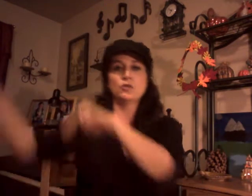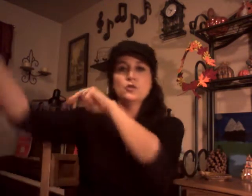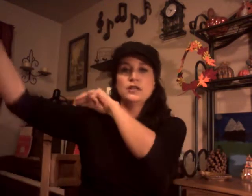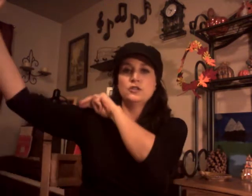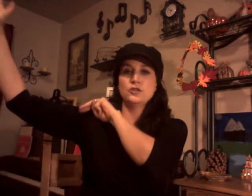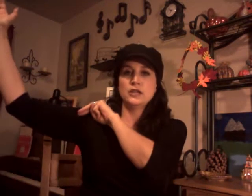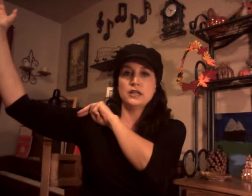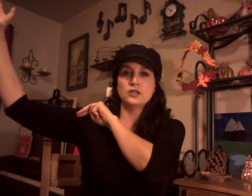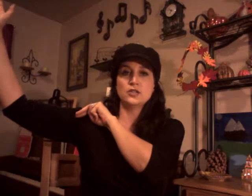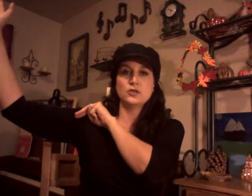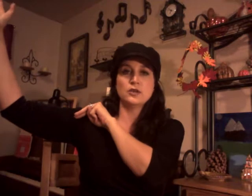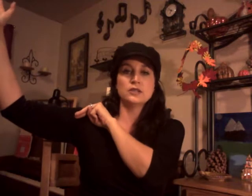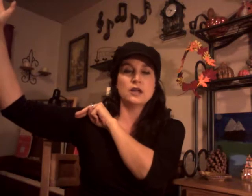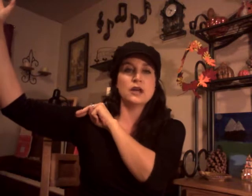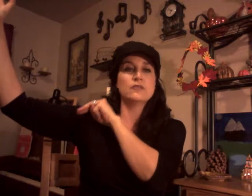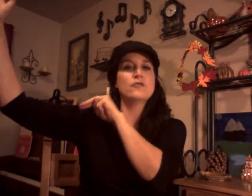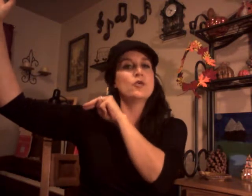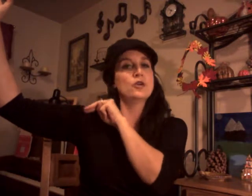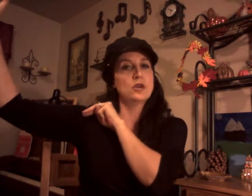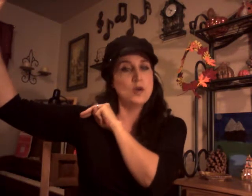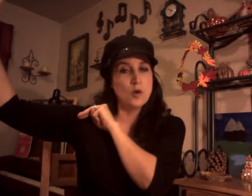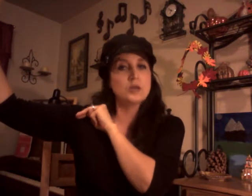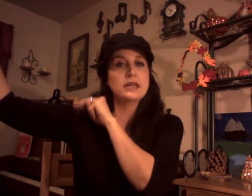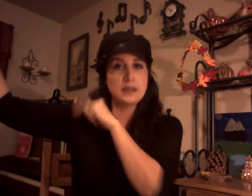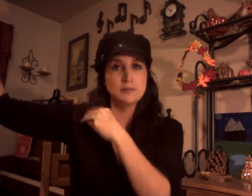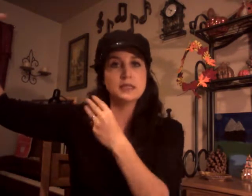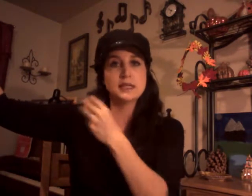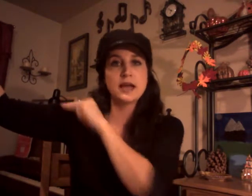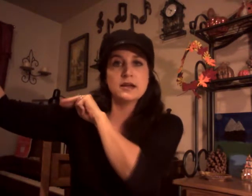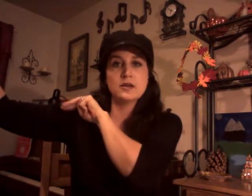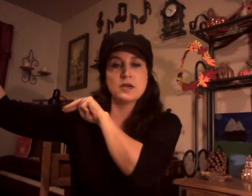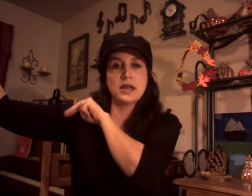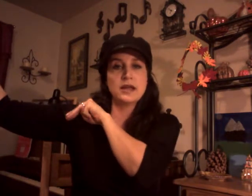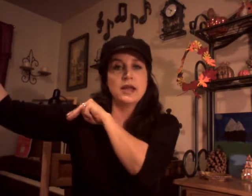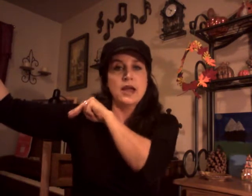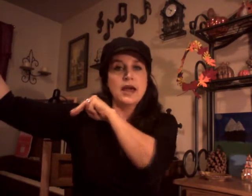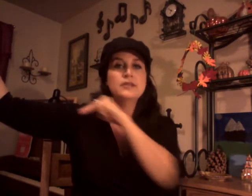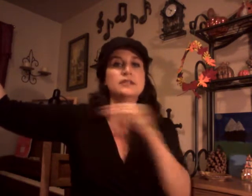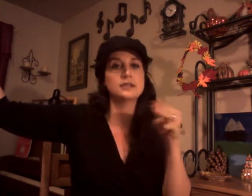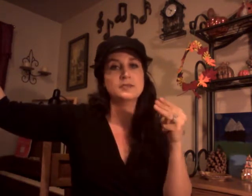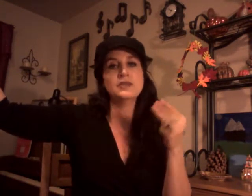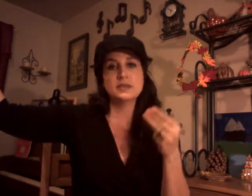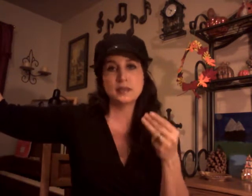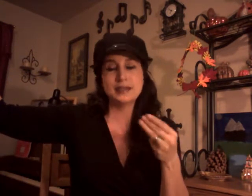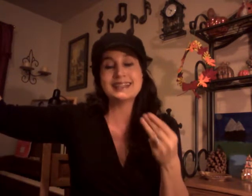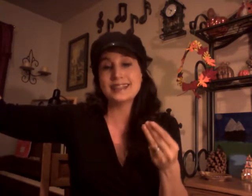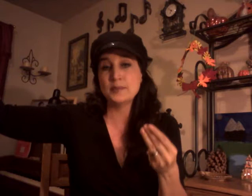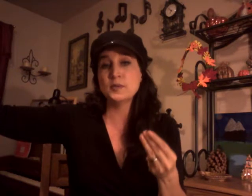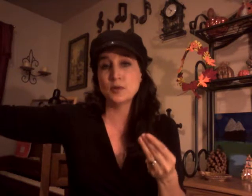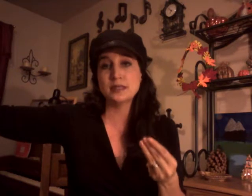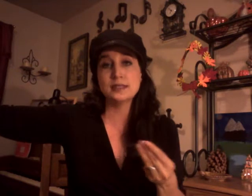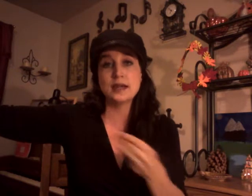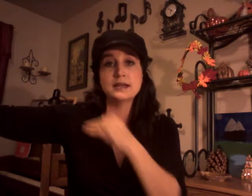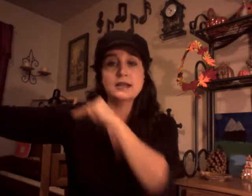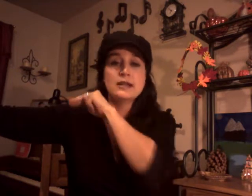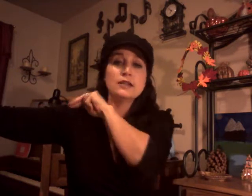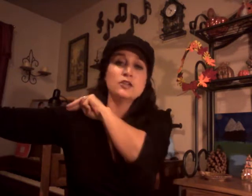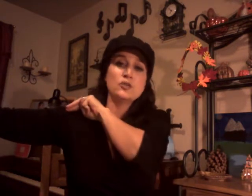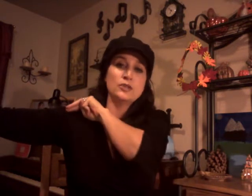going to turn it into a sign for Holy Messiah, okay? And this is something that's acceptable. It's done in interpretation.